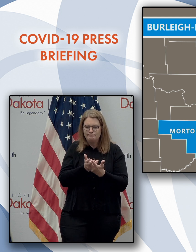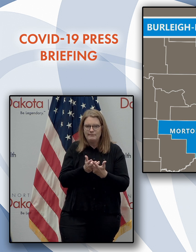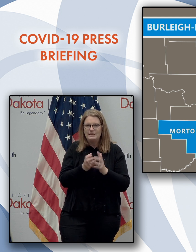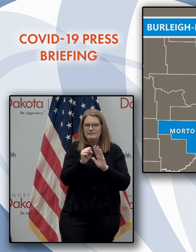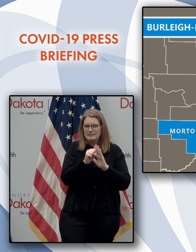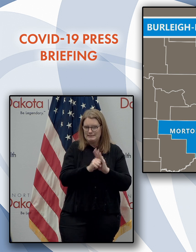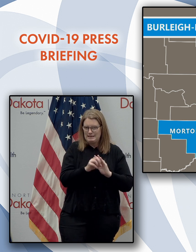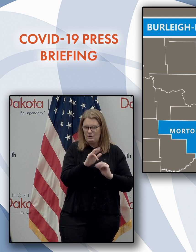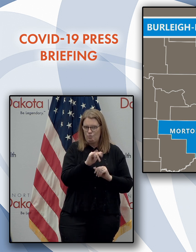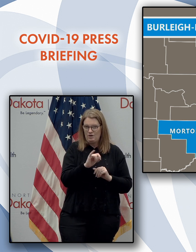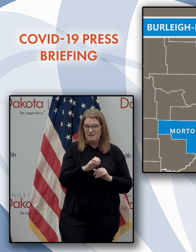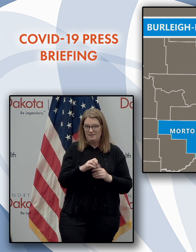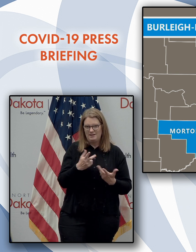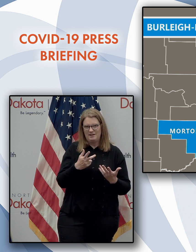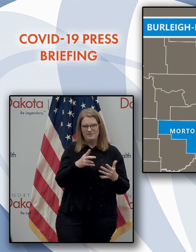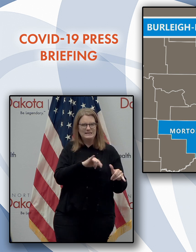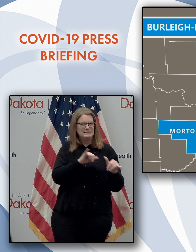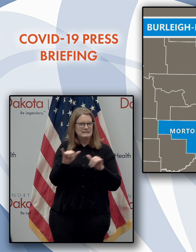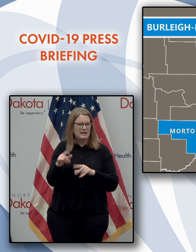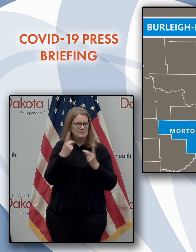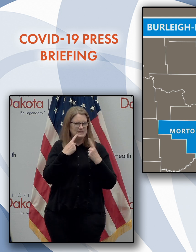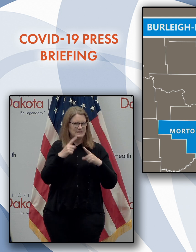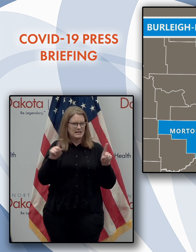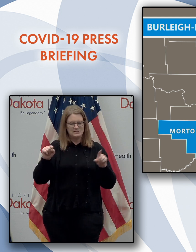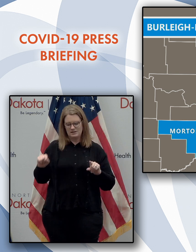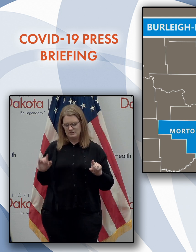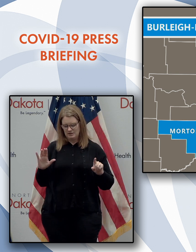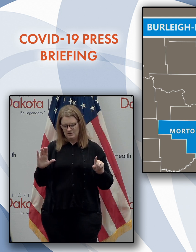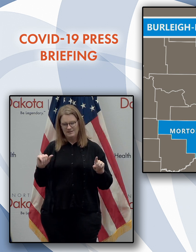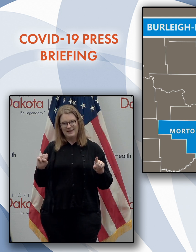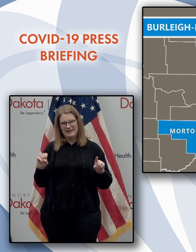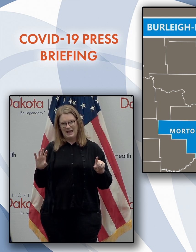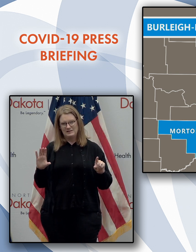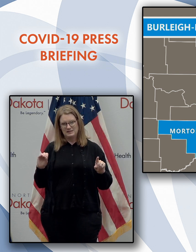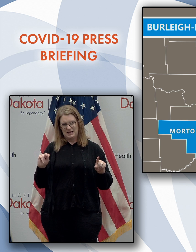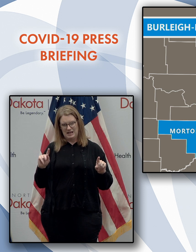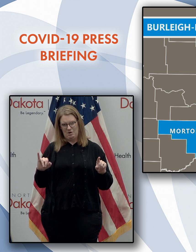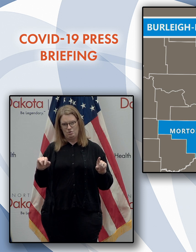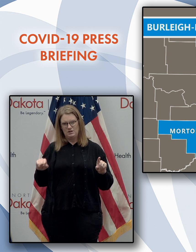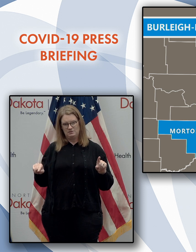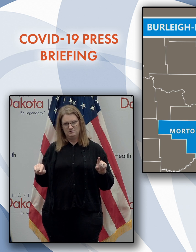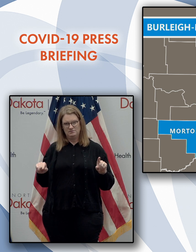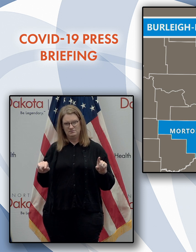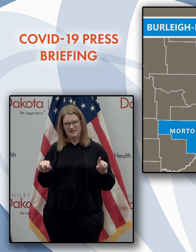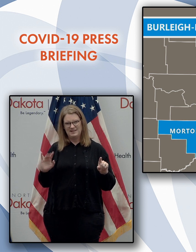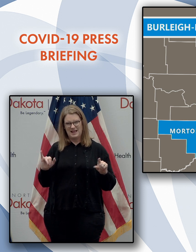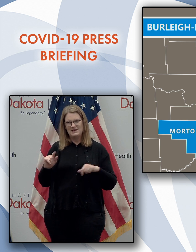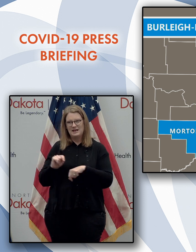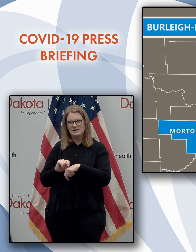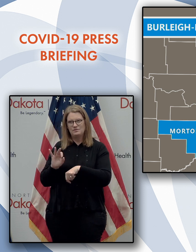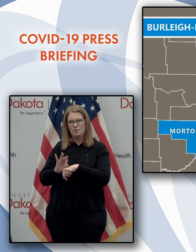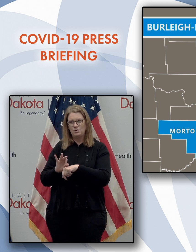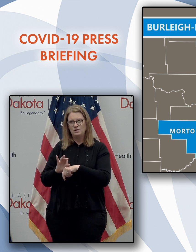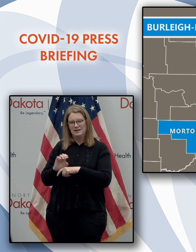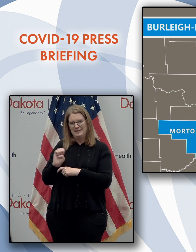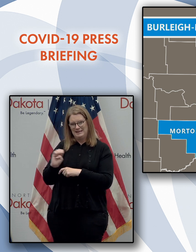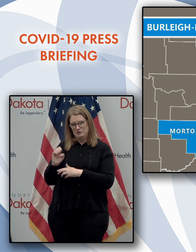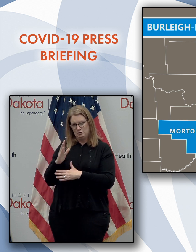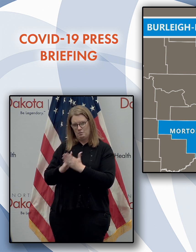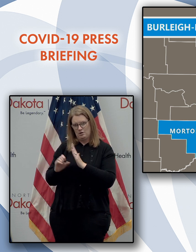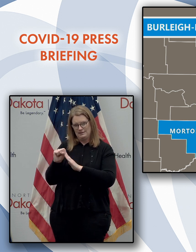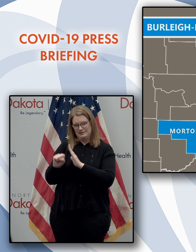the success that occurred with the Red River Valley COVID Task Force in Cass and Clay counties in the eastern part of the